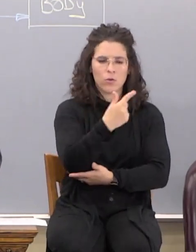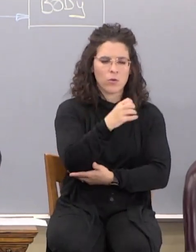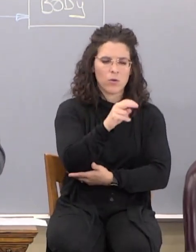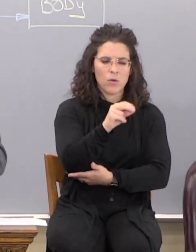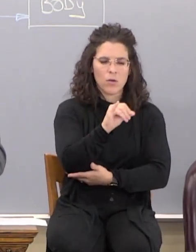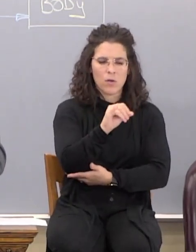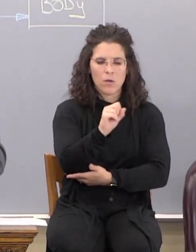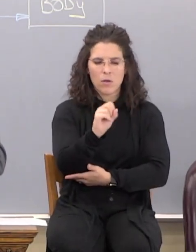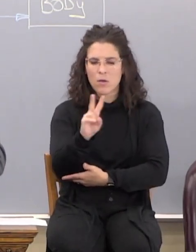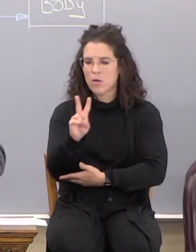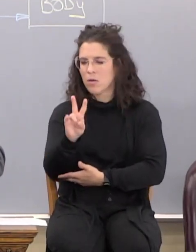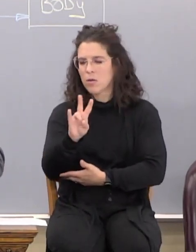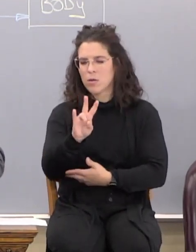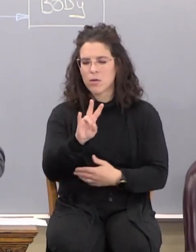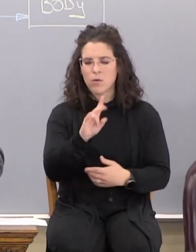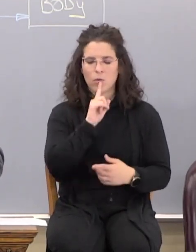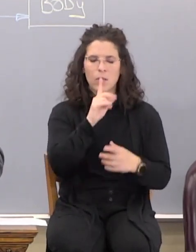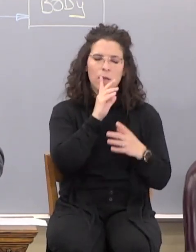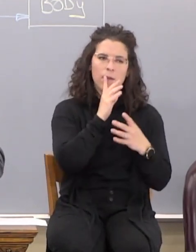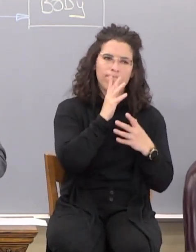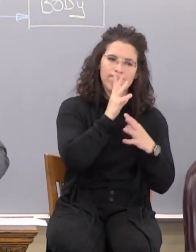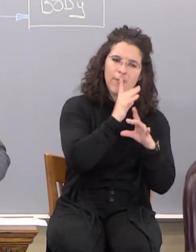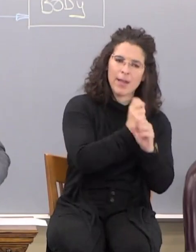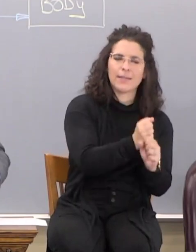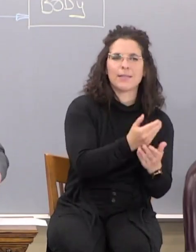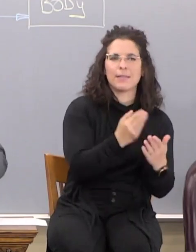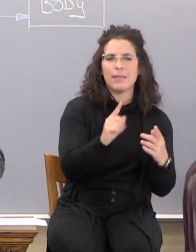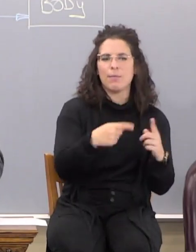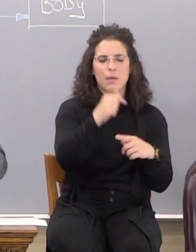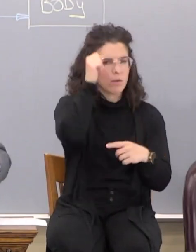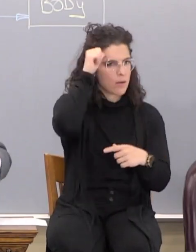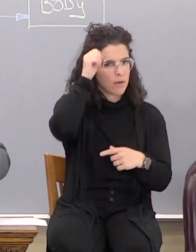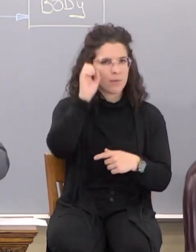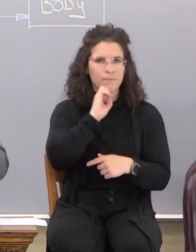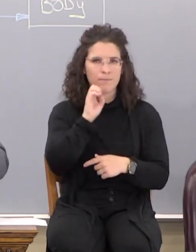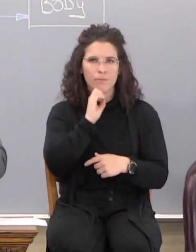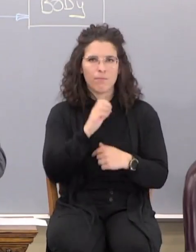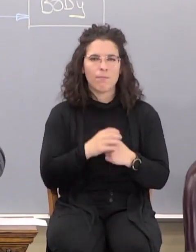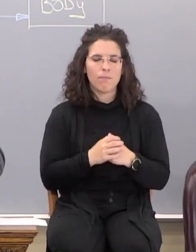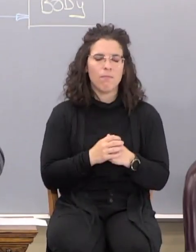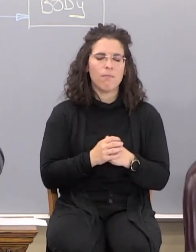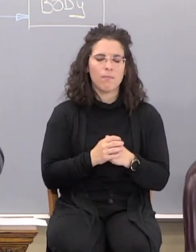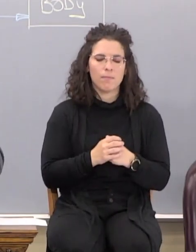Genesis 2. There's a fascinating thing back here about Adam and Eve.